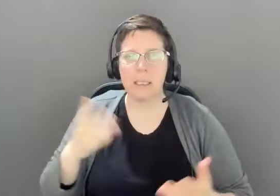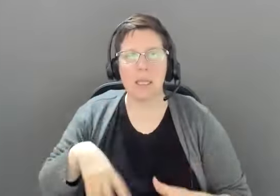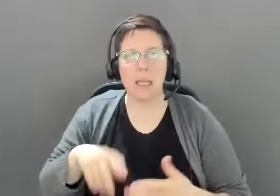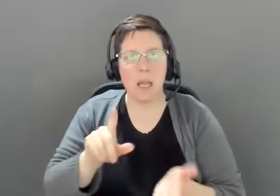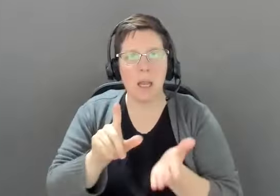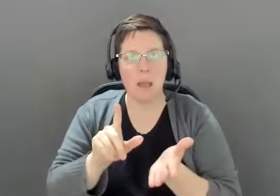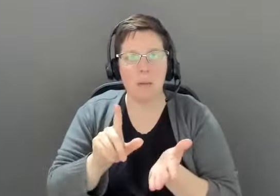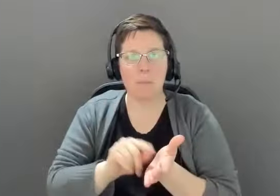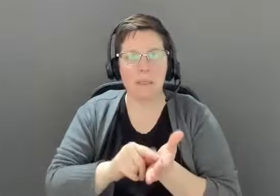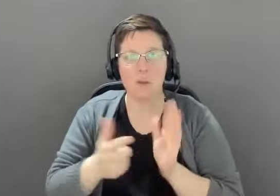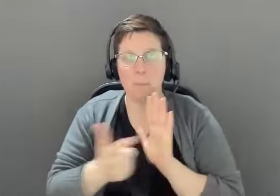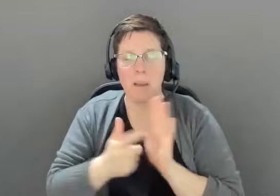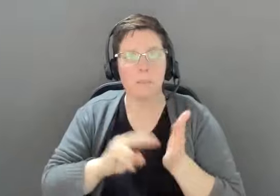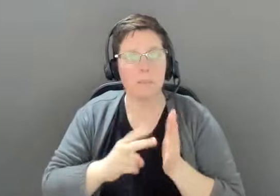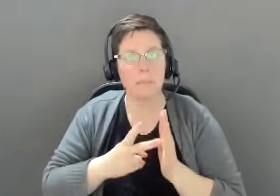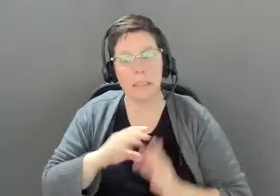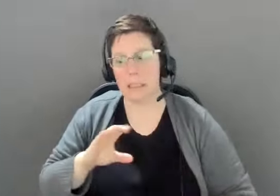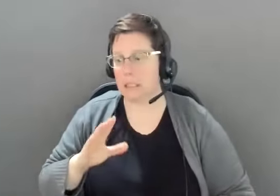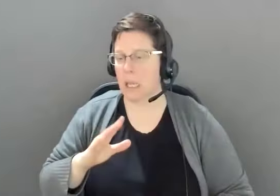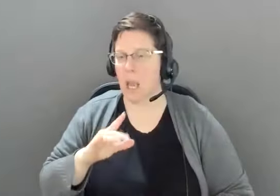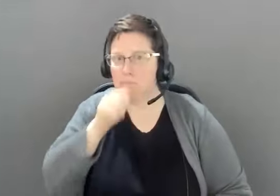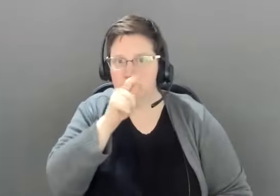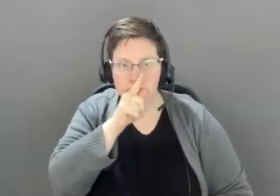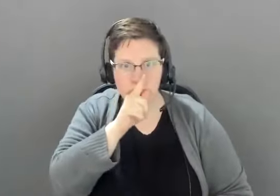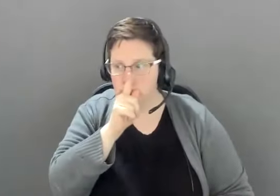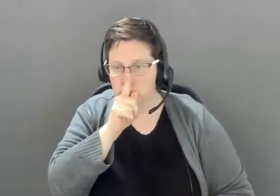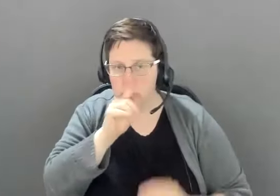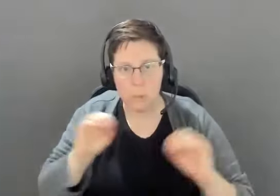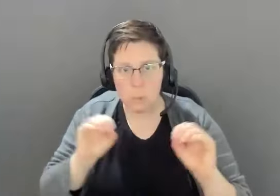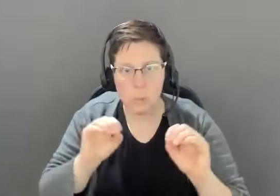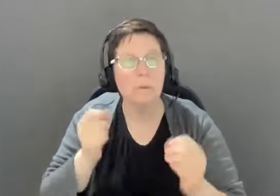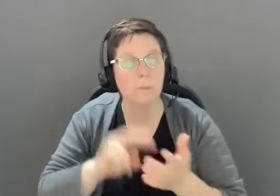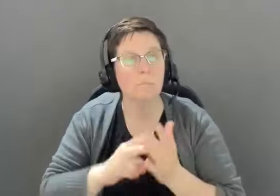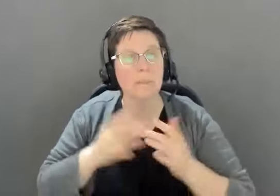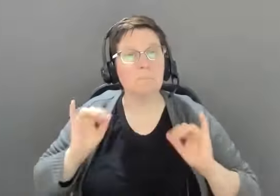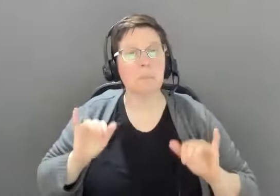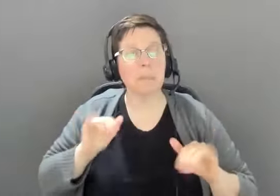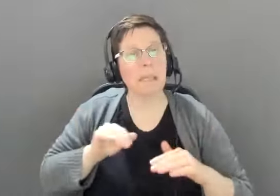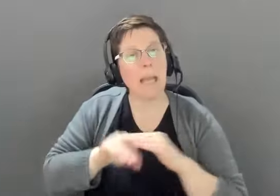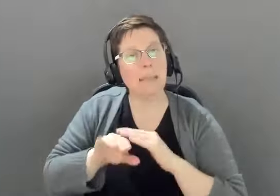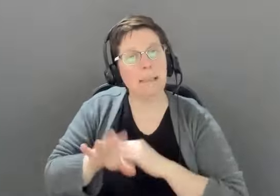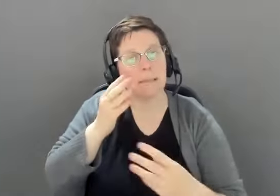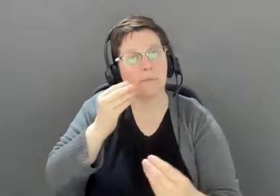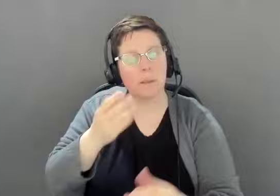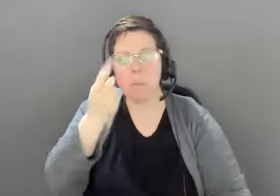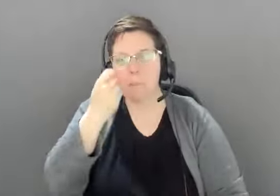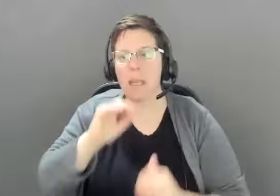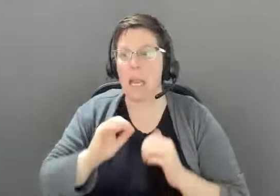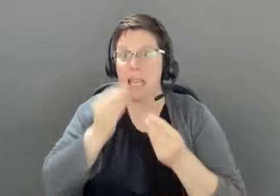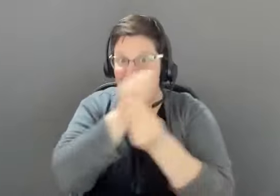case a secret. Court proceedings and records remain accessible, but individuals are restricted from revealing the